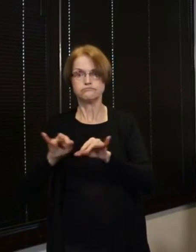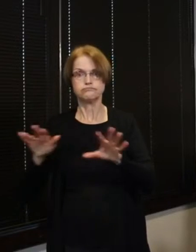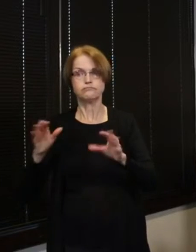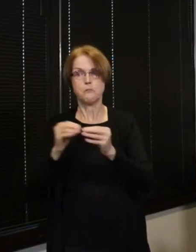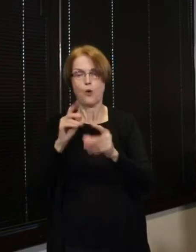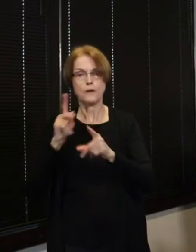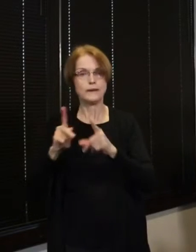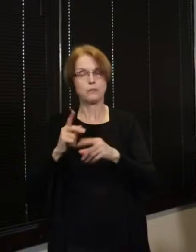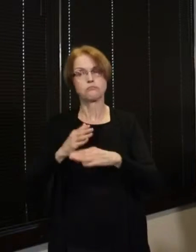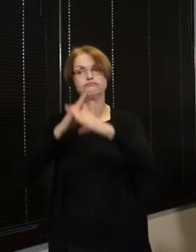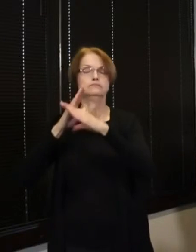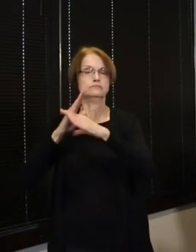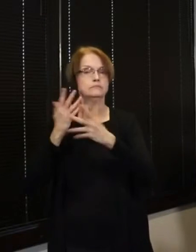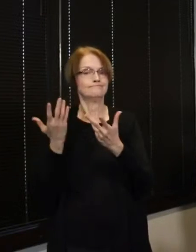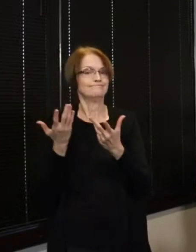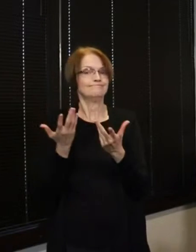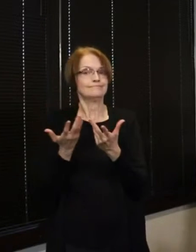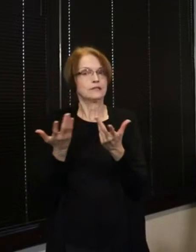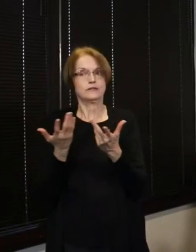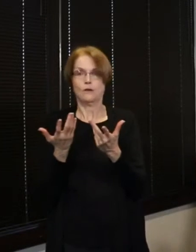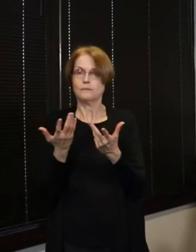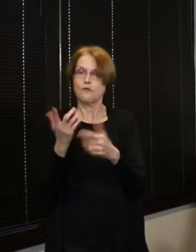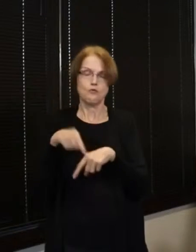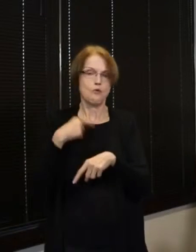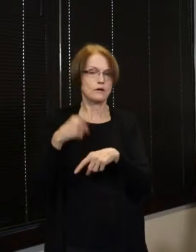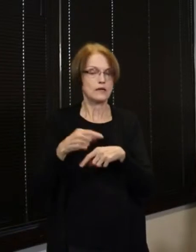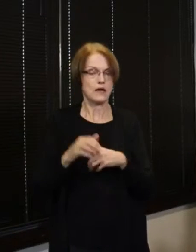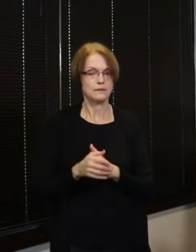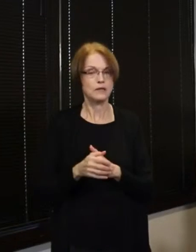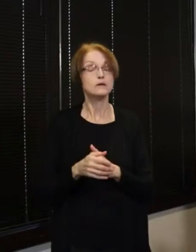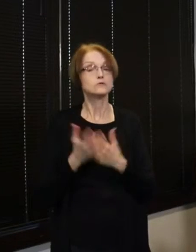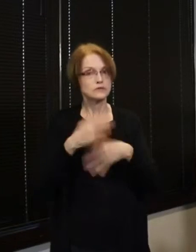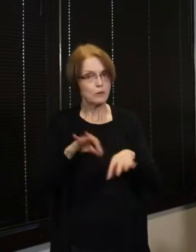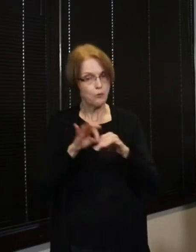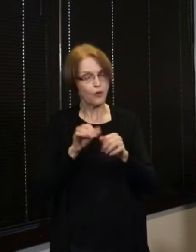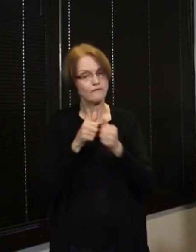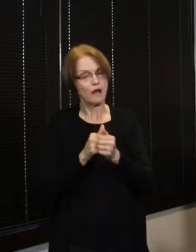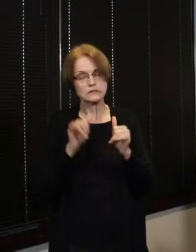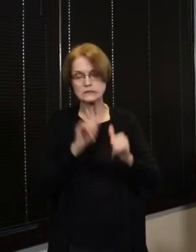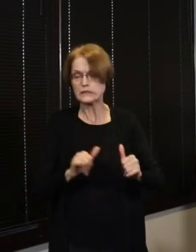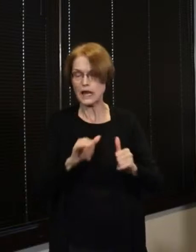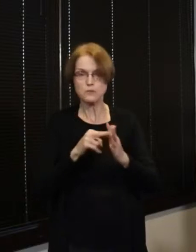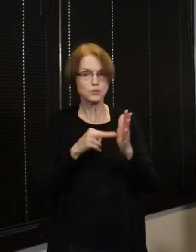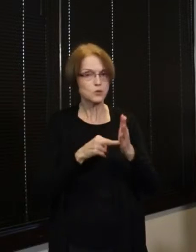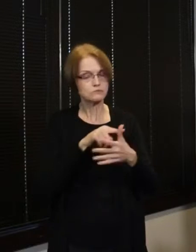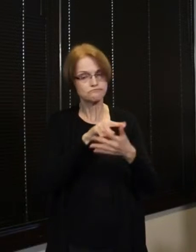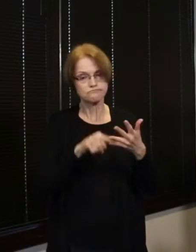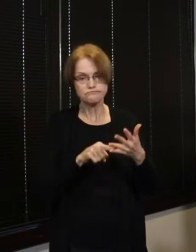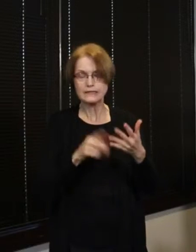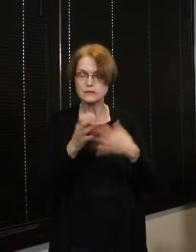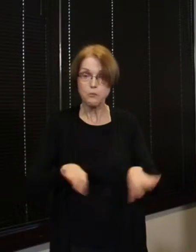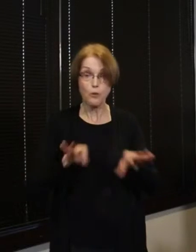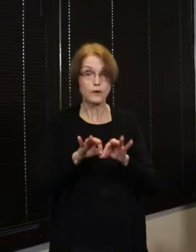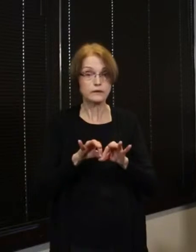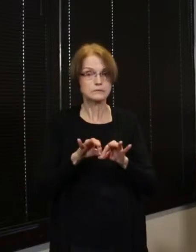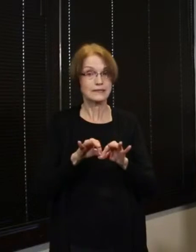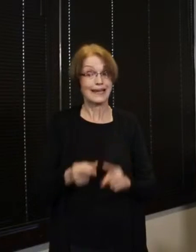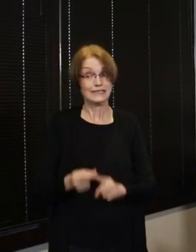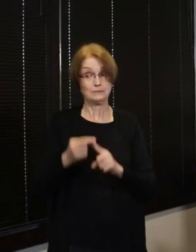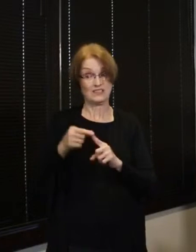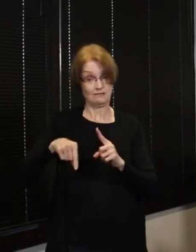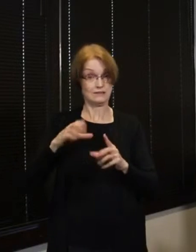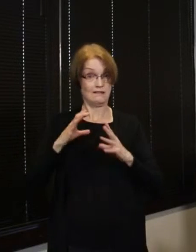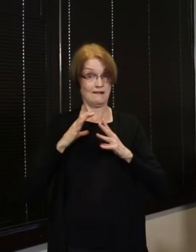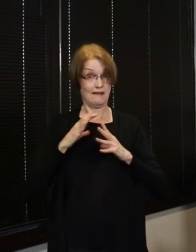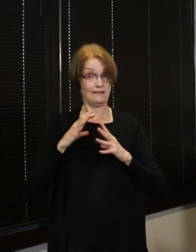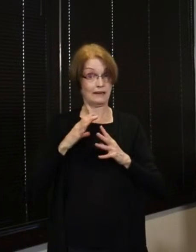all of those mitigation strategies that we've been talking about for so long. And it's especially important during this holiday season, as we